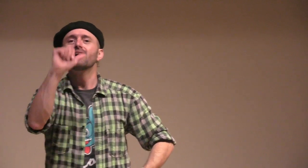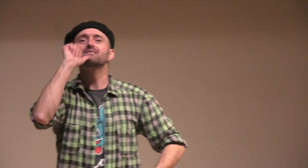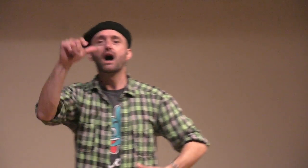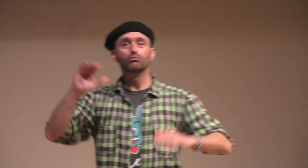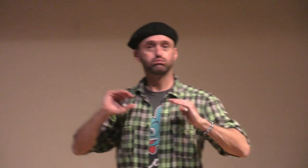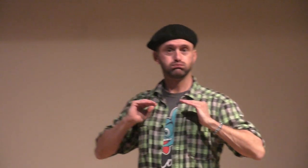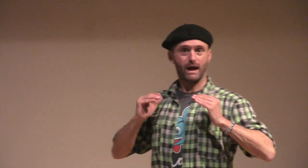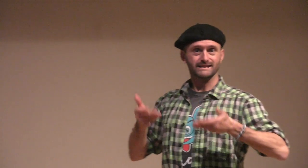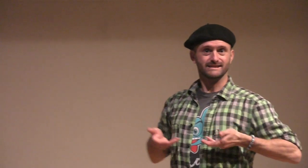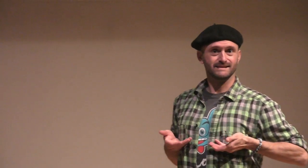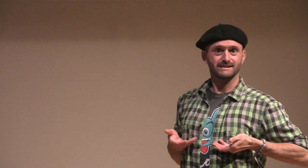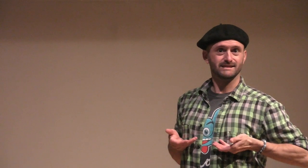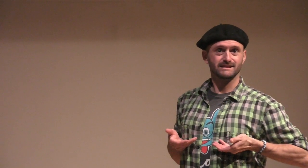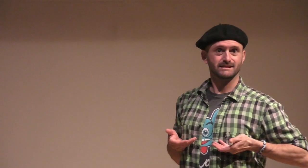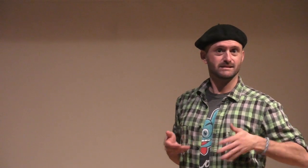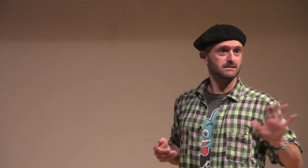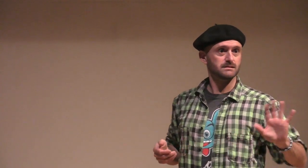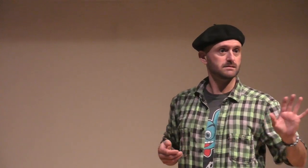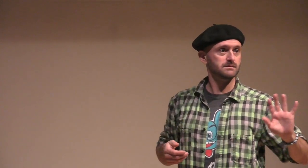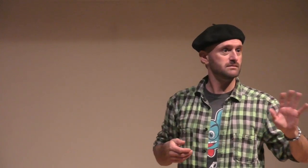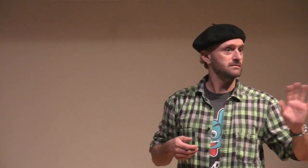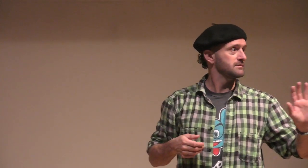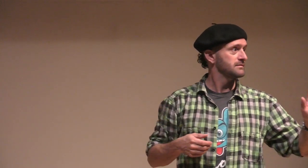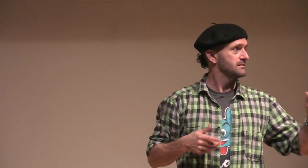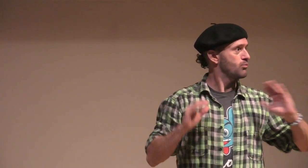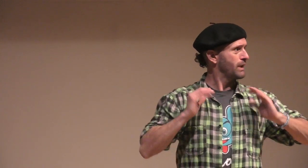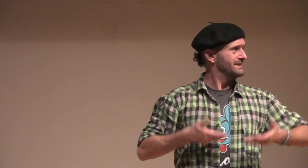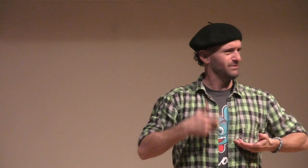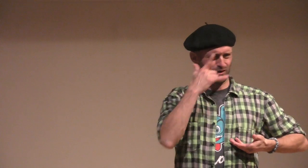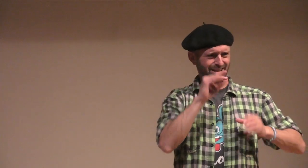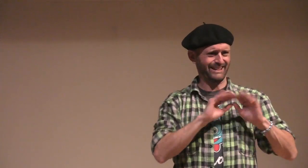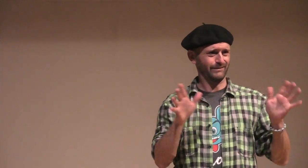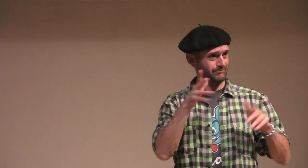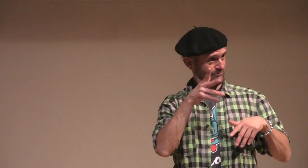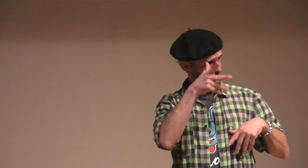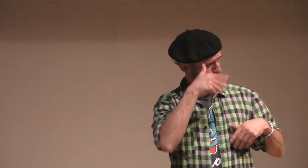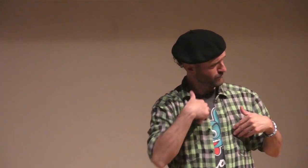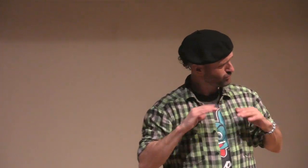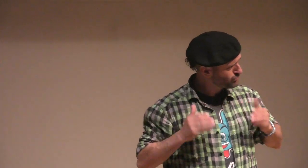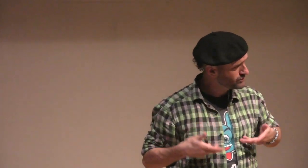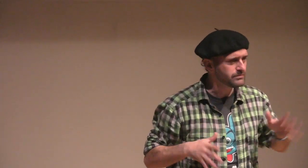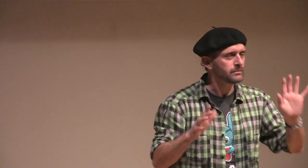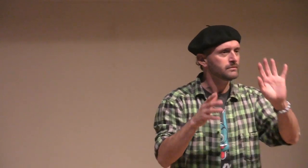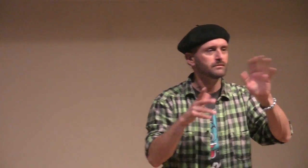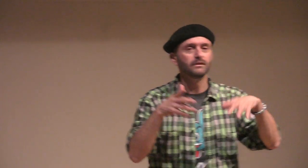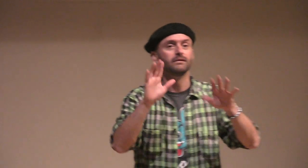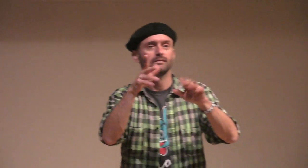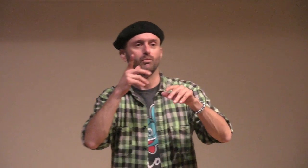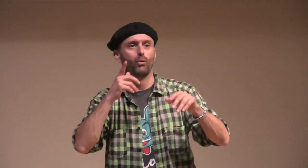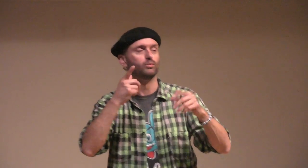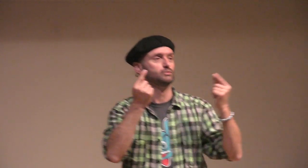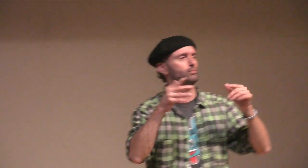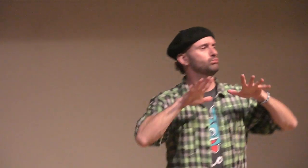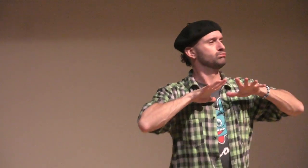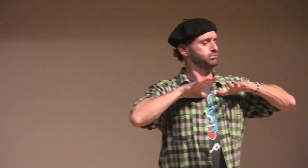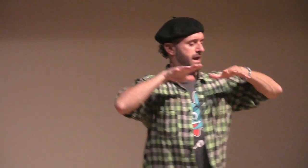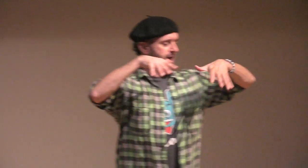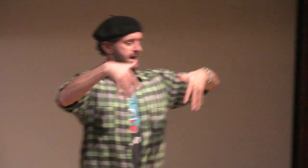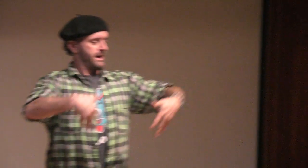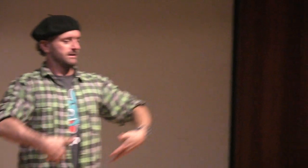it like this. It's not like breasts like this. That's obviously, does not look like a rooster's breast. It looks